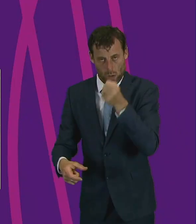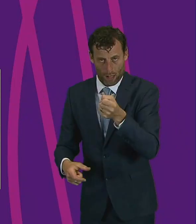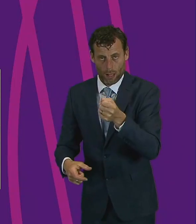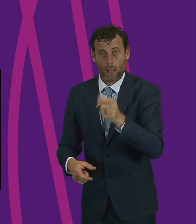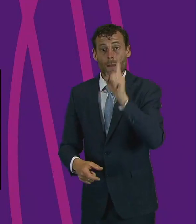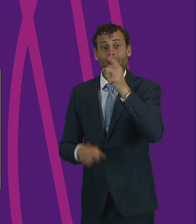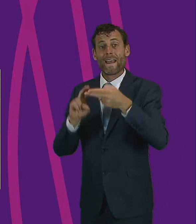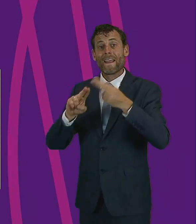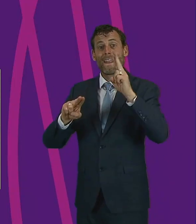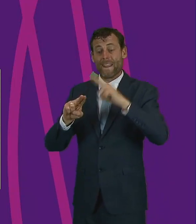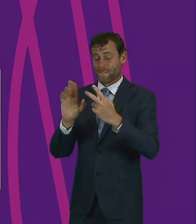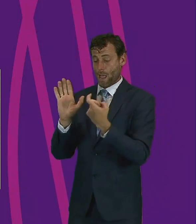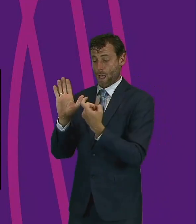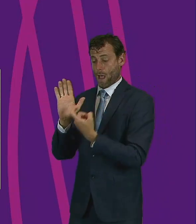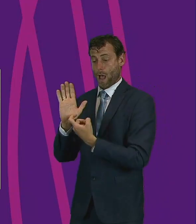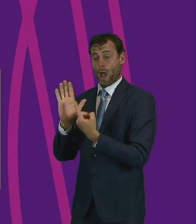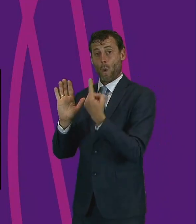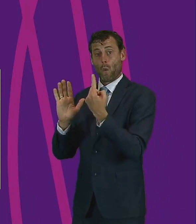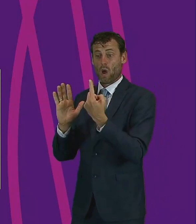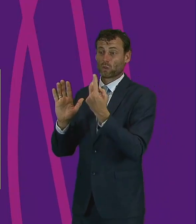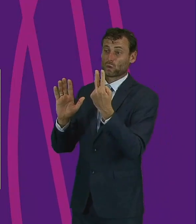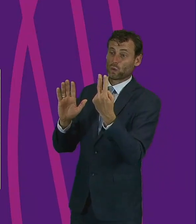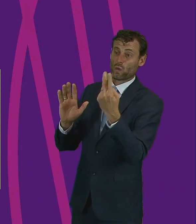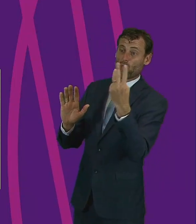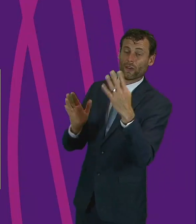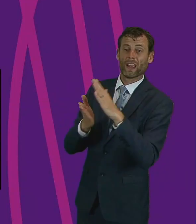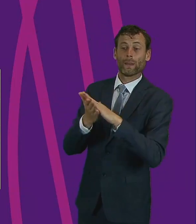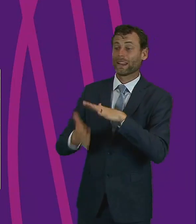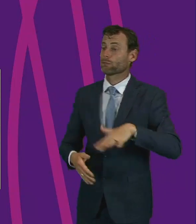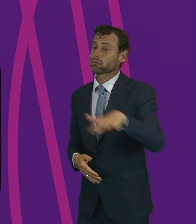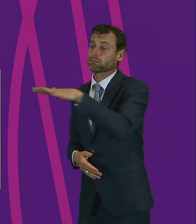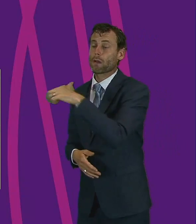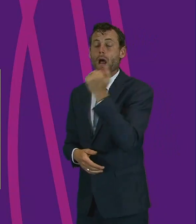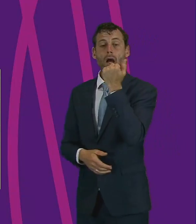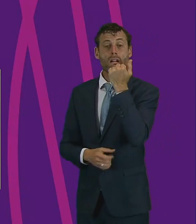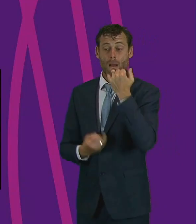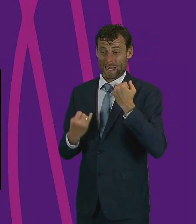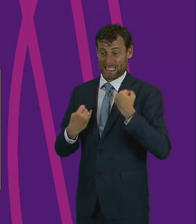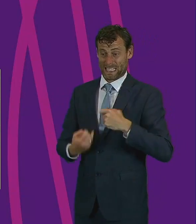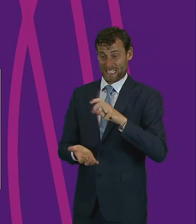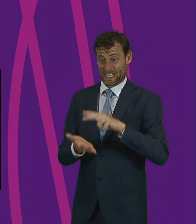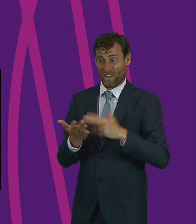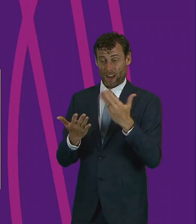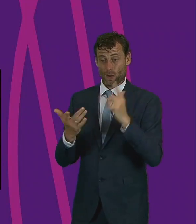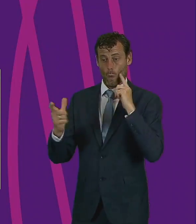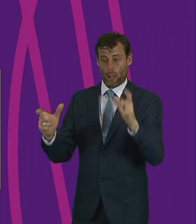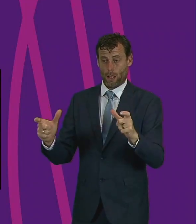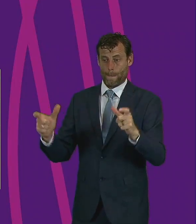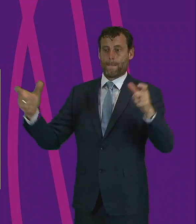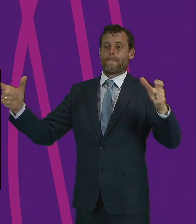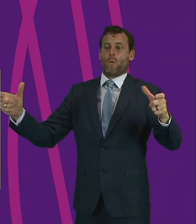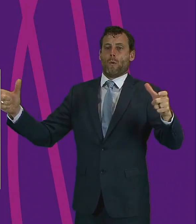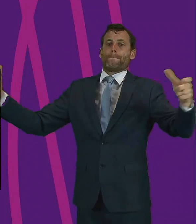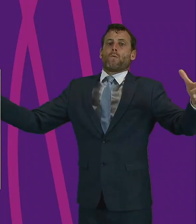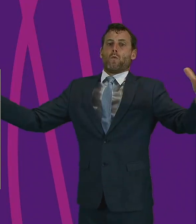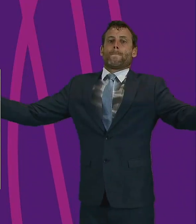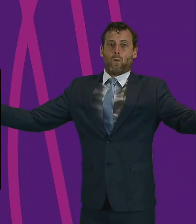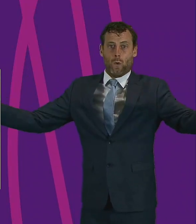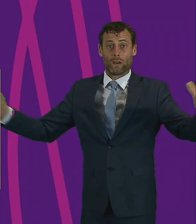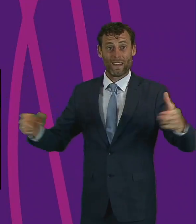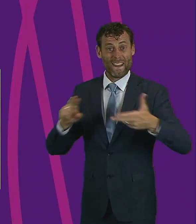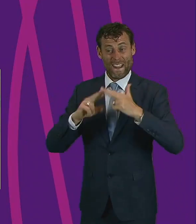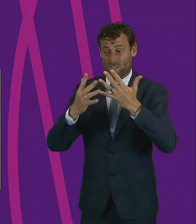increasing. More infections mean more hospitalisations, more ICU usage and, bluntly, more deaths. I know that the